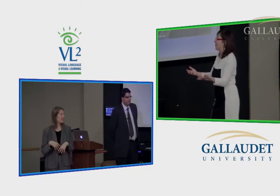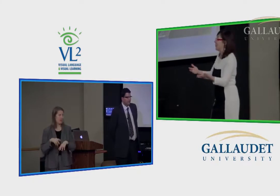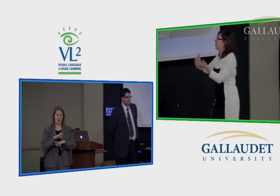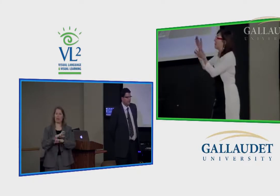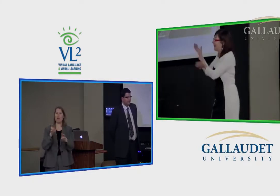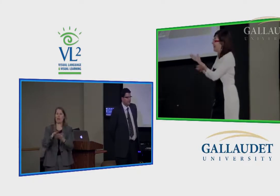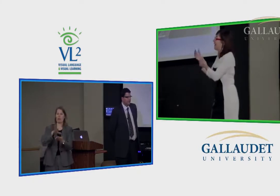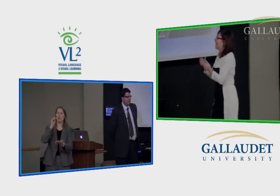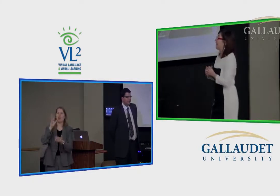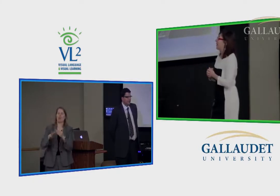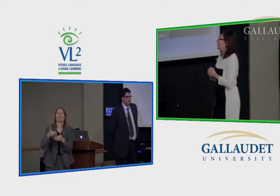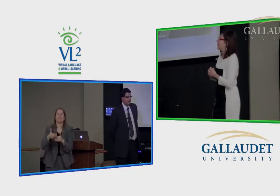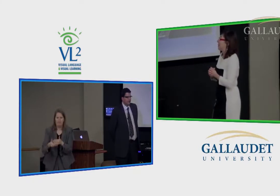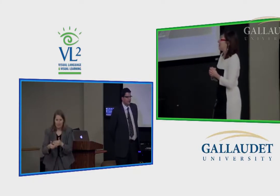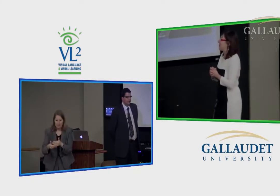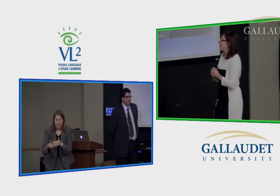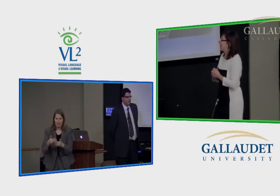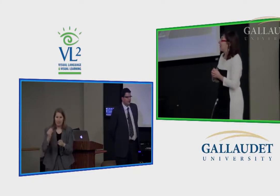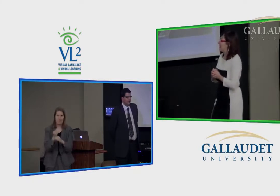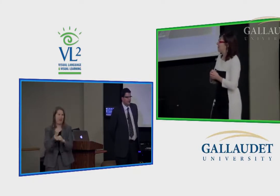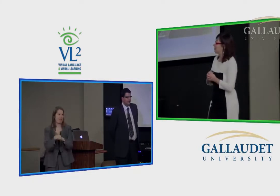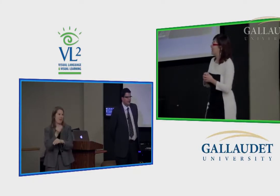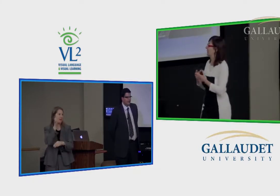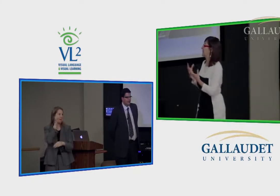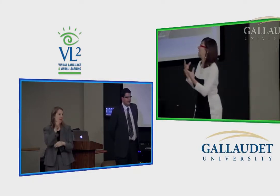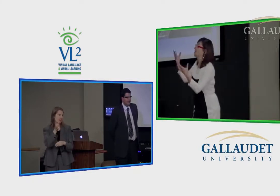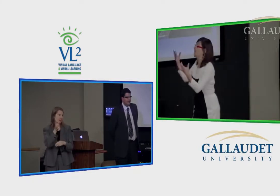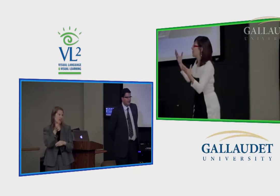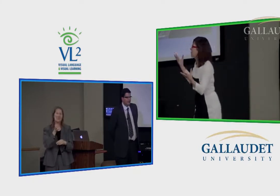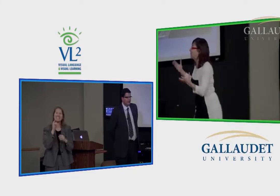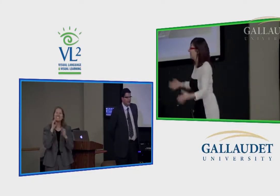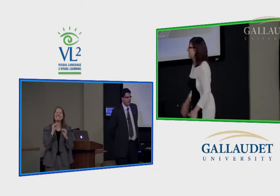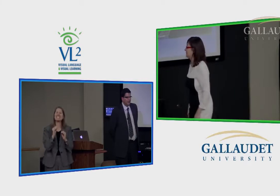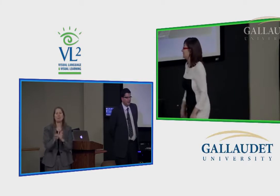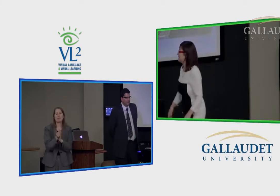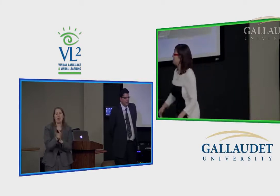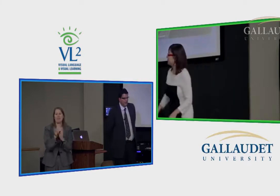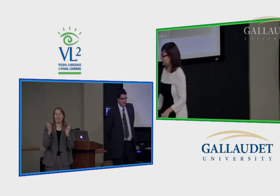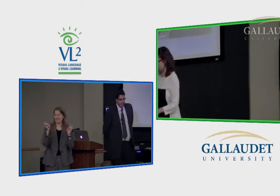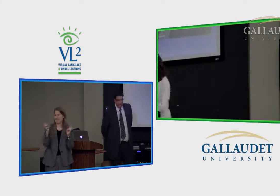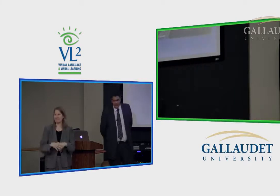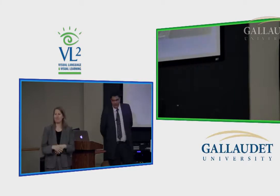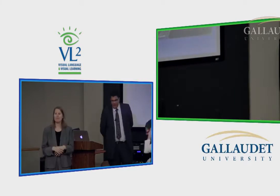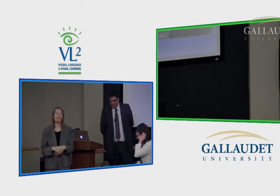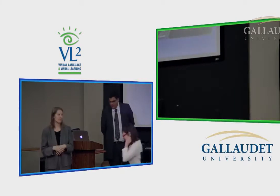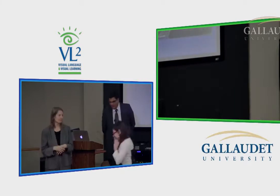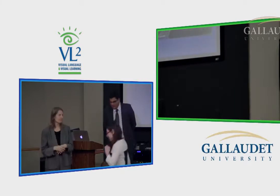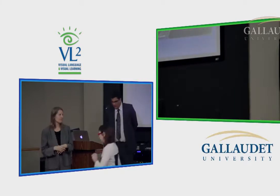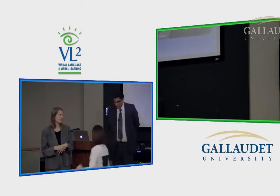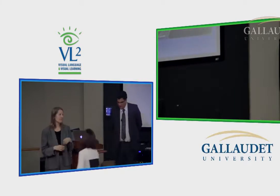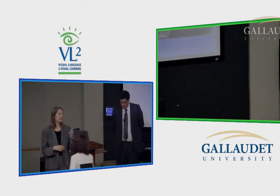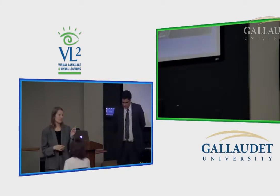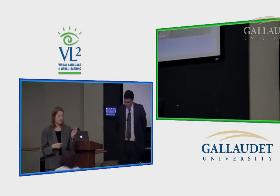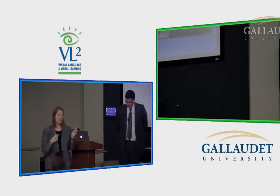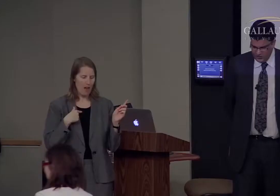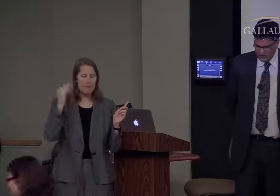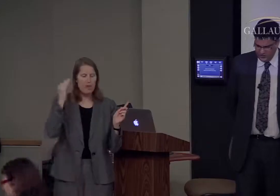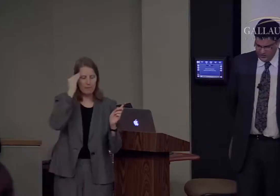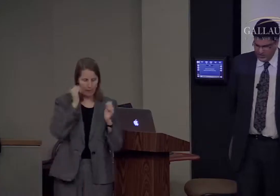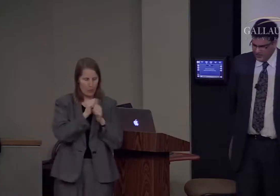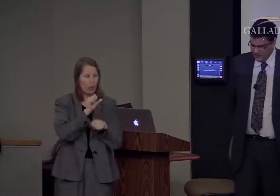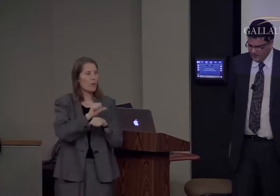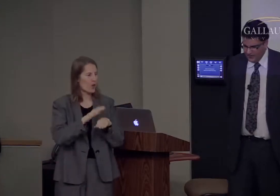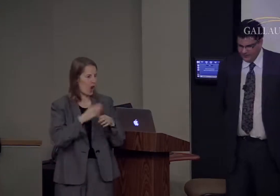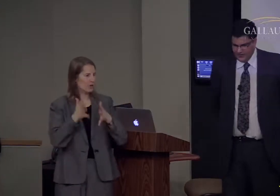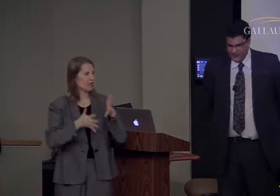state to learn the mathematical concept. And it's a teaching moment. Yeah. No, I'm familiar with the work on gestures